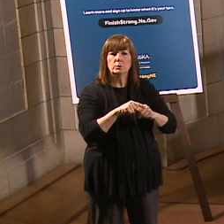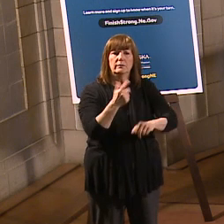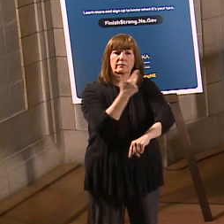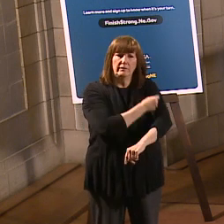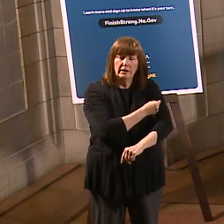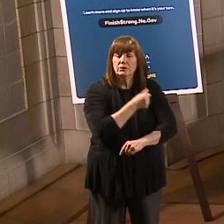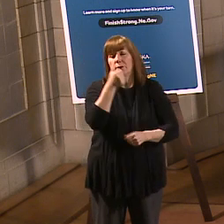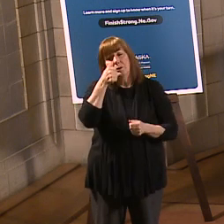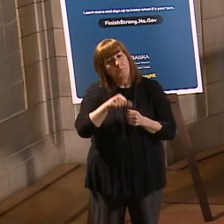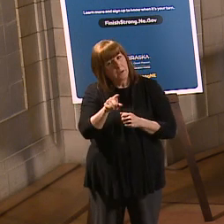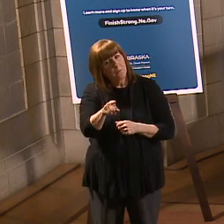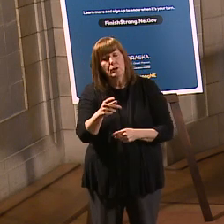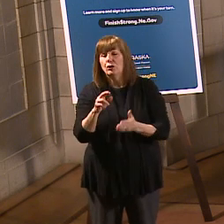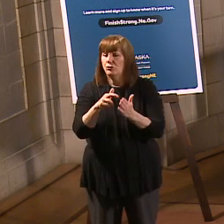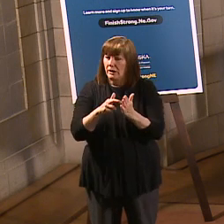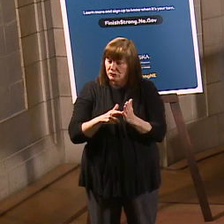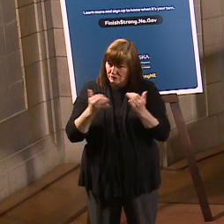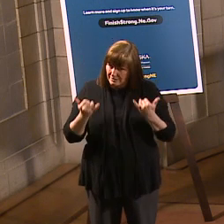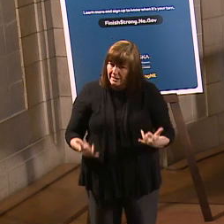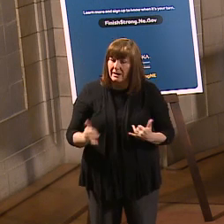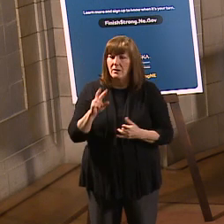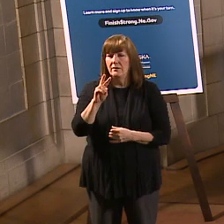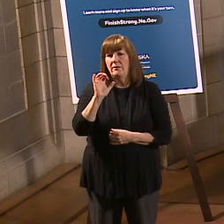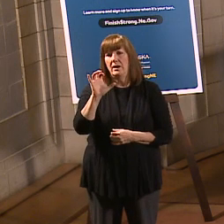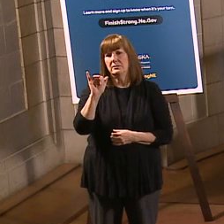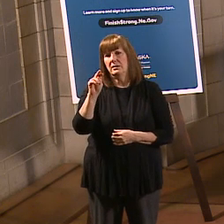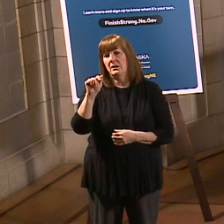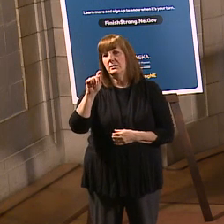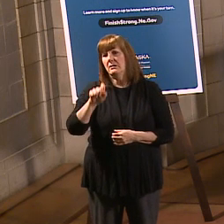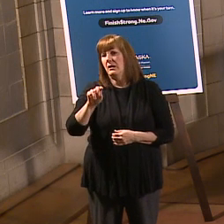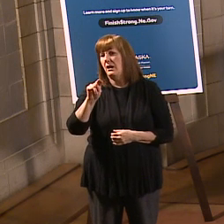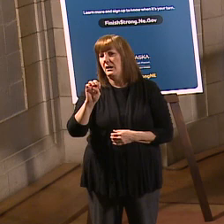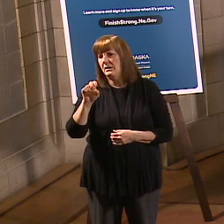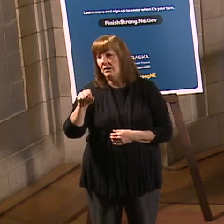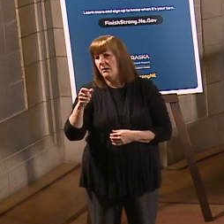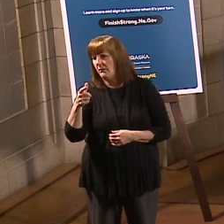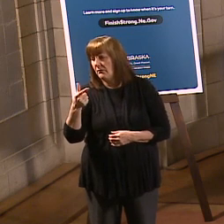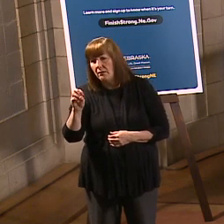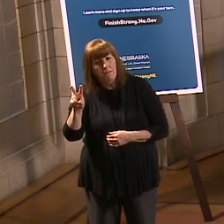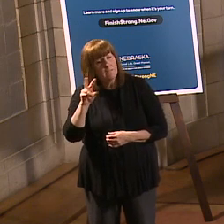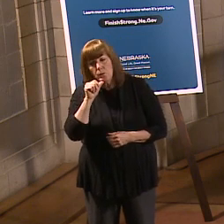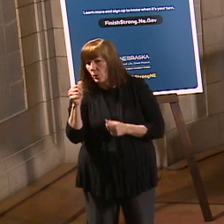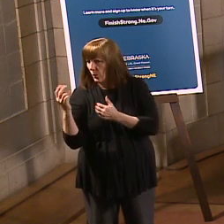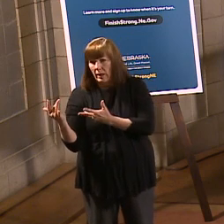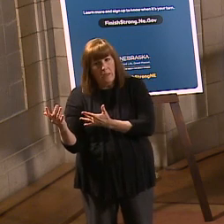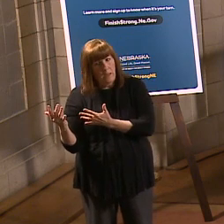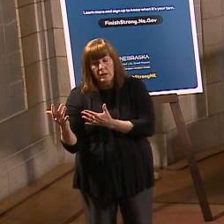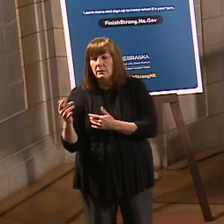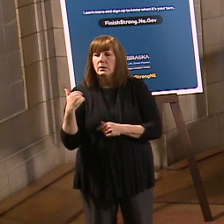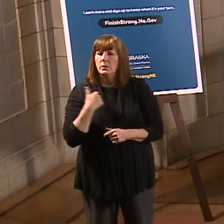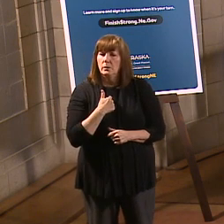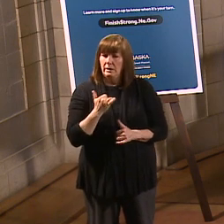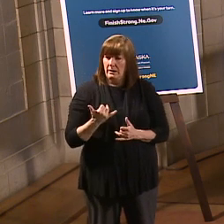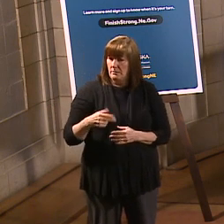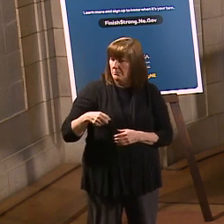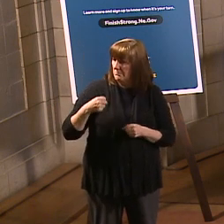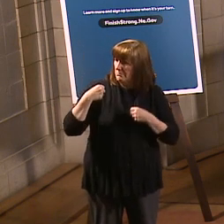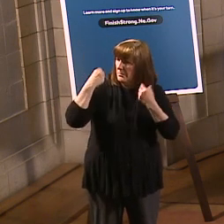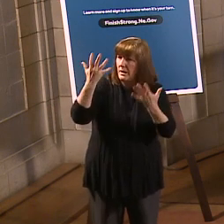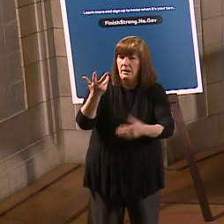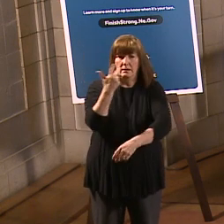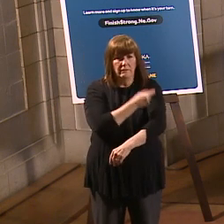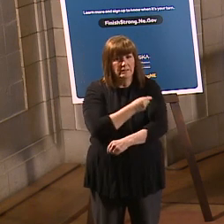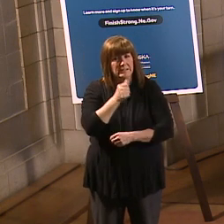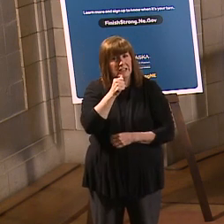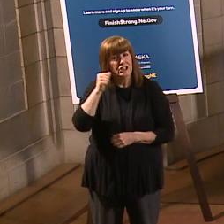get registered now at vaccinate.ne.gov. Do not wait. With an all-time high of vaccines administered